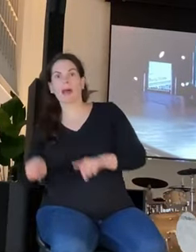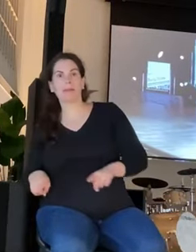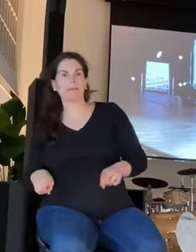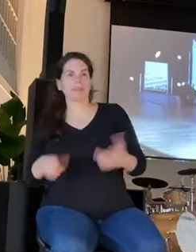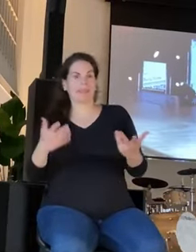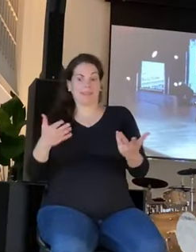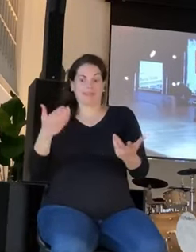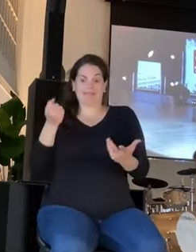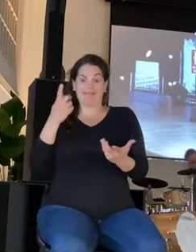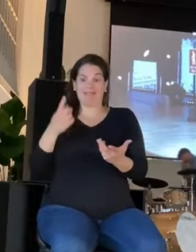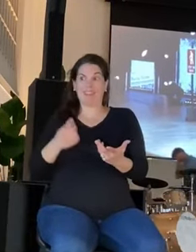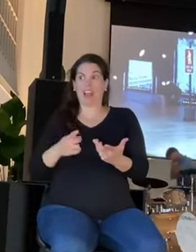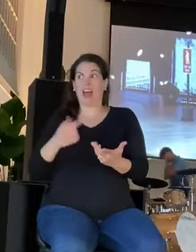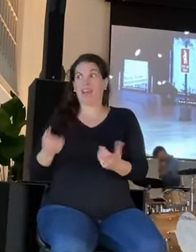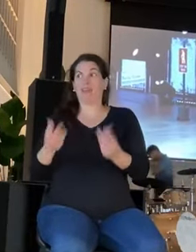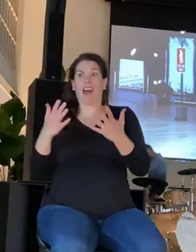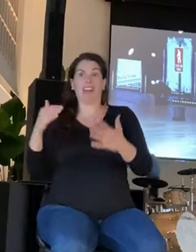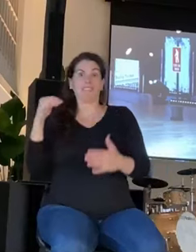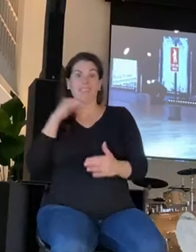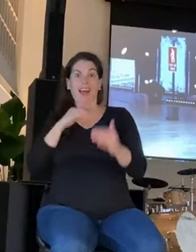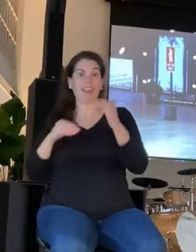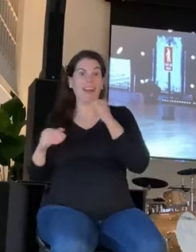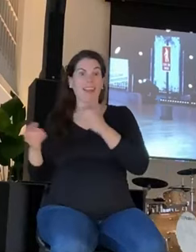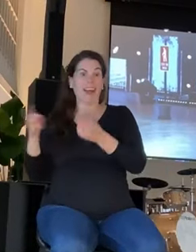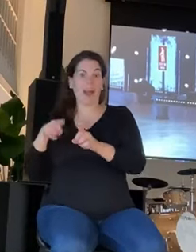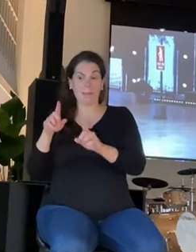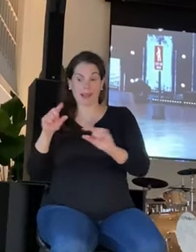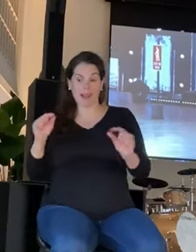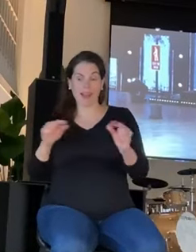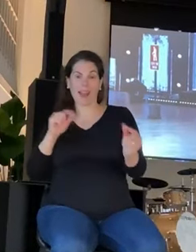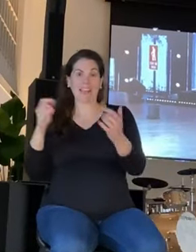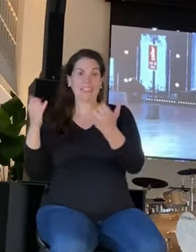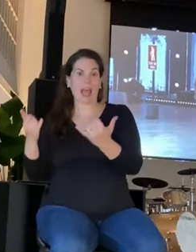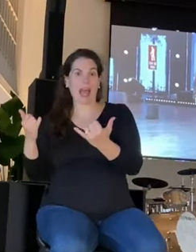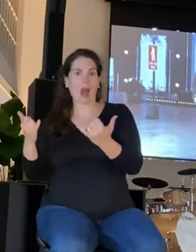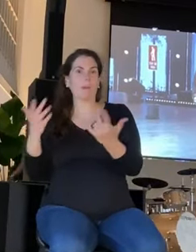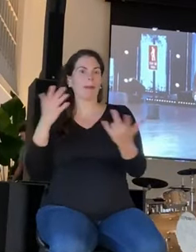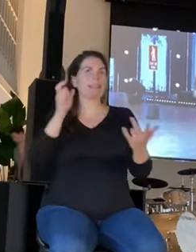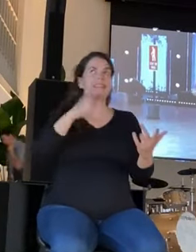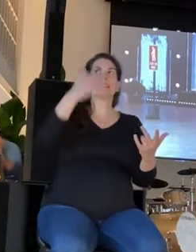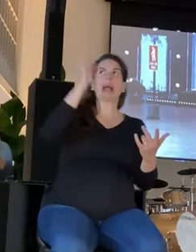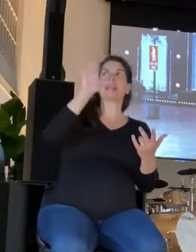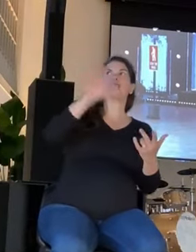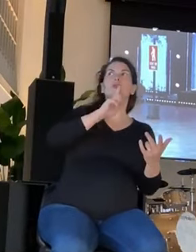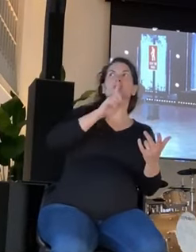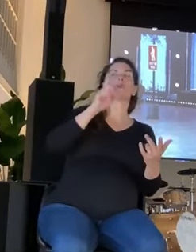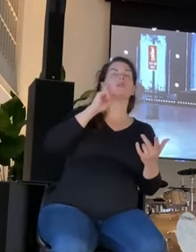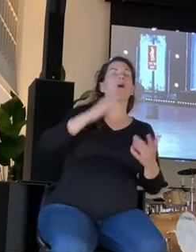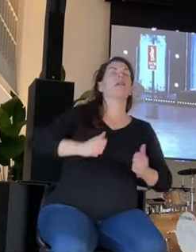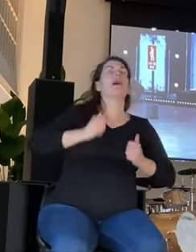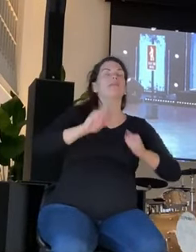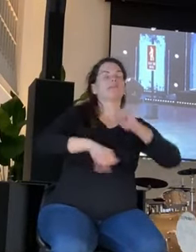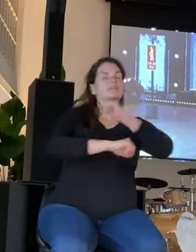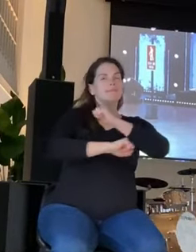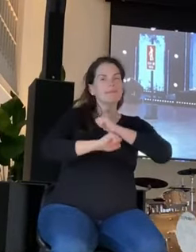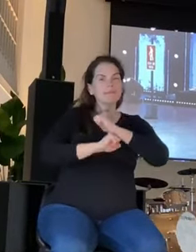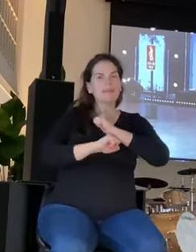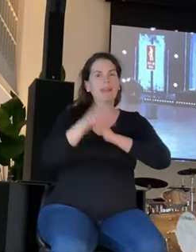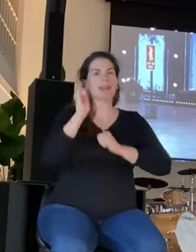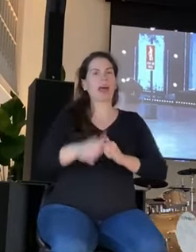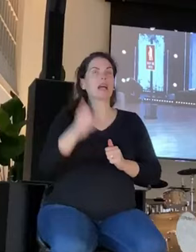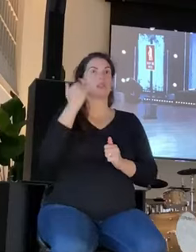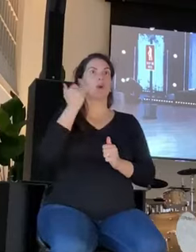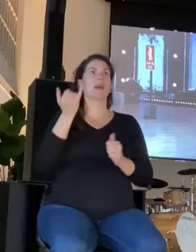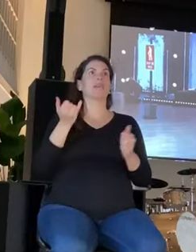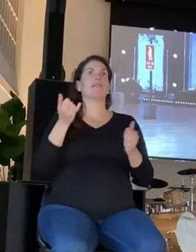truthless times, and we need some timeless truth from the Word of God to build our lives on. So we know which way to go when things around us